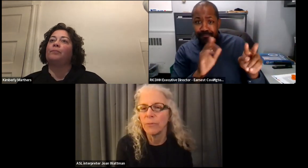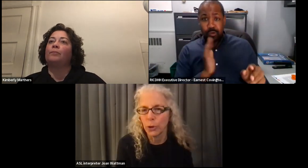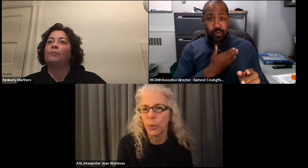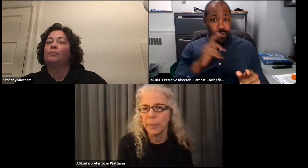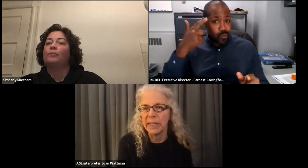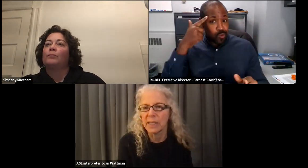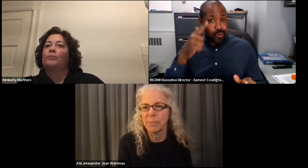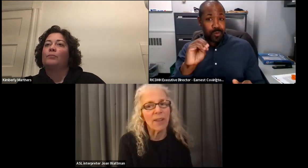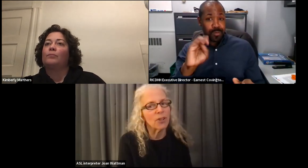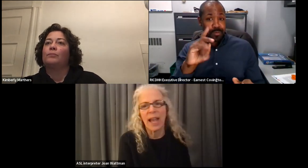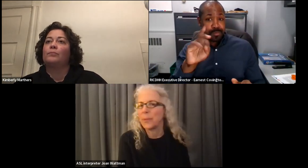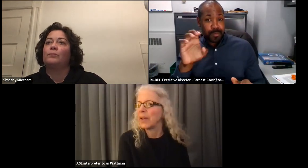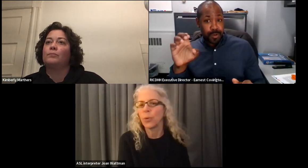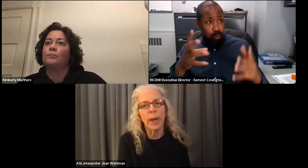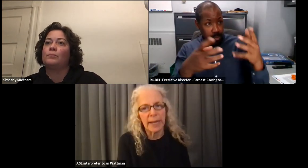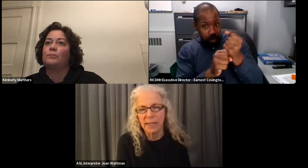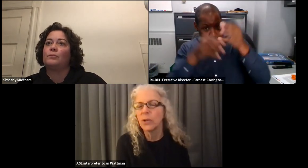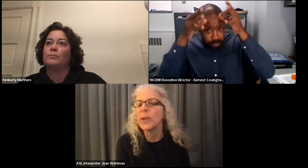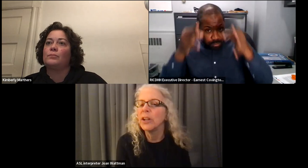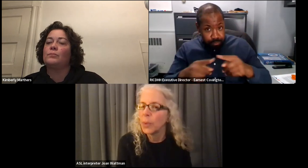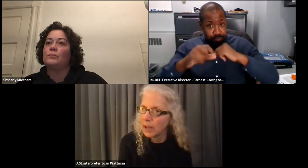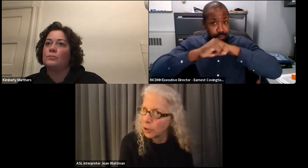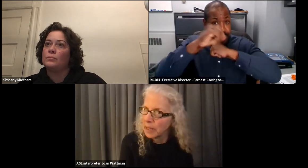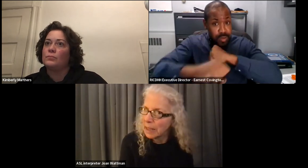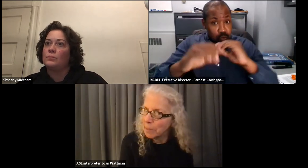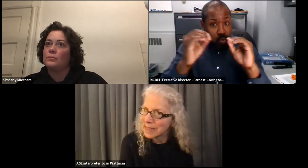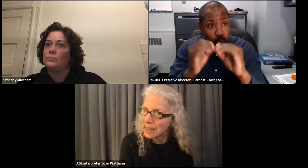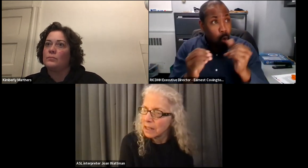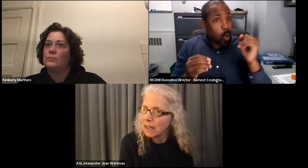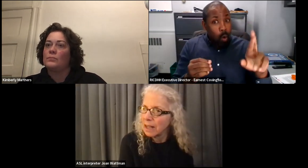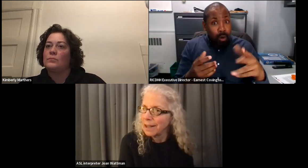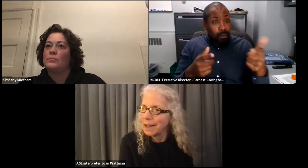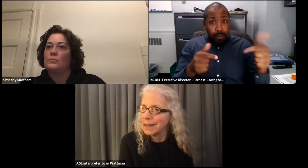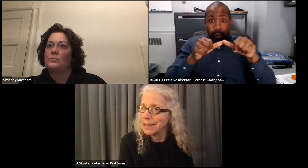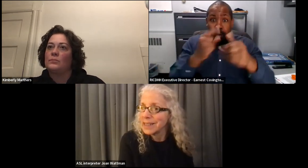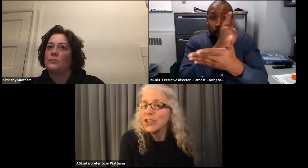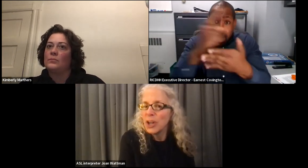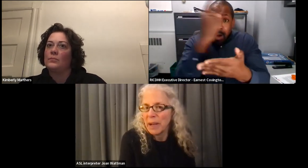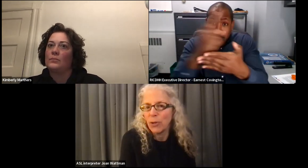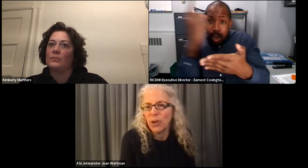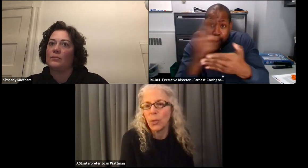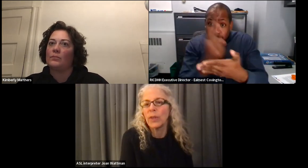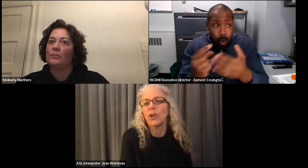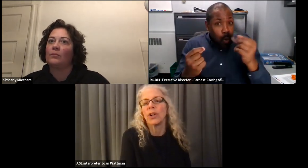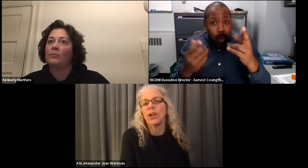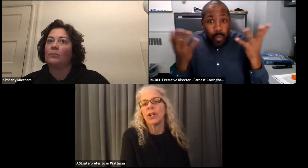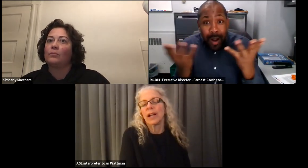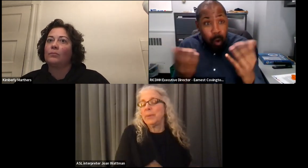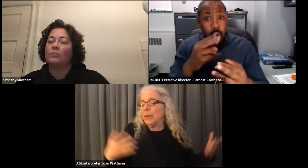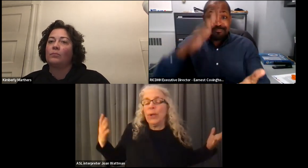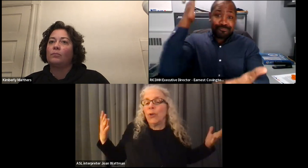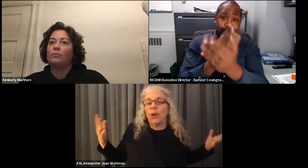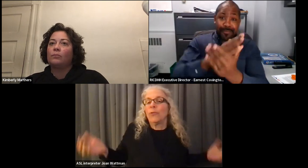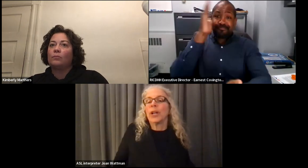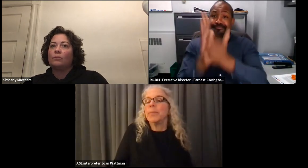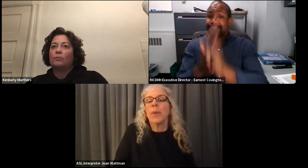by virtual means. But after that, we have to wait until we hear what Governor McKee makes a decision about whether, I